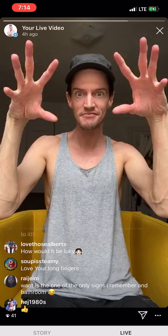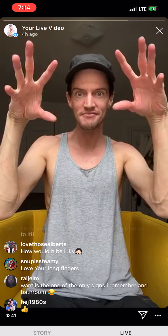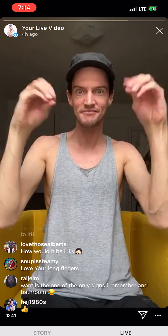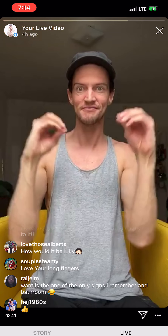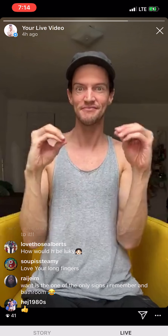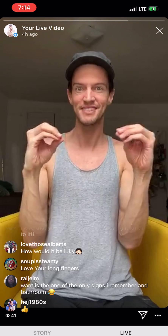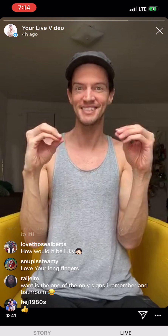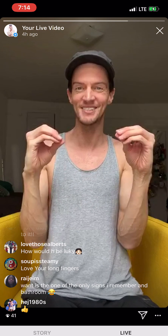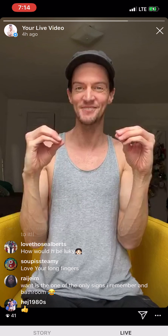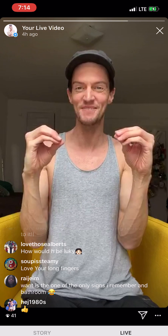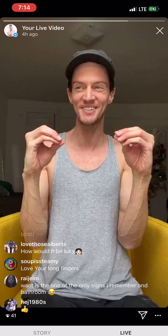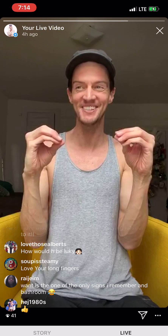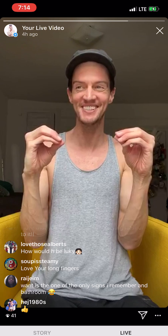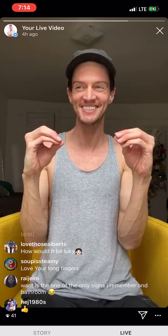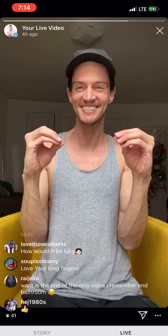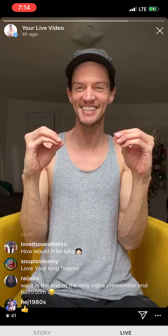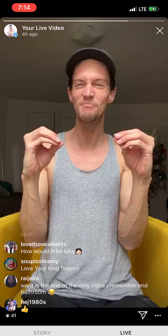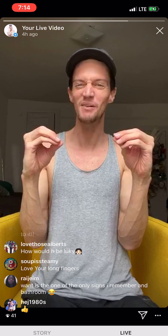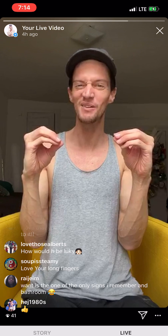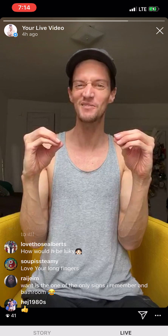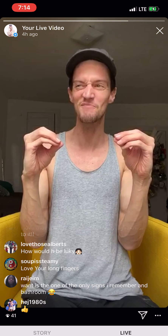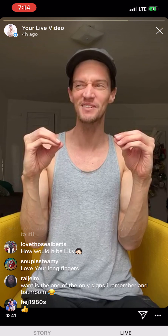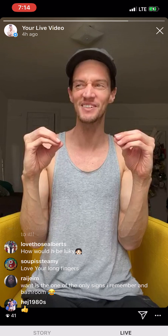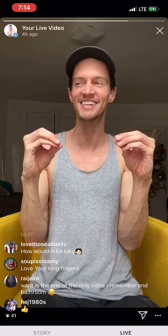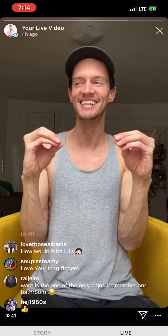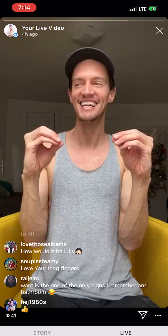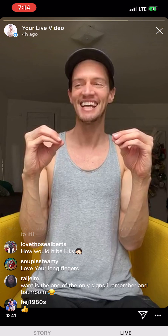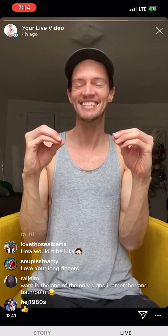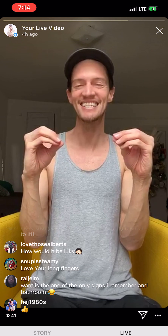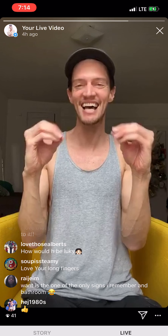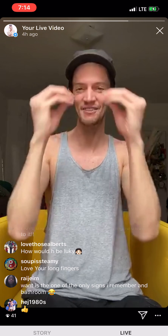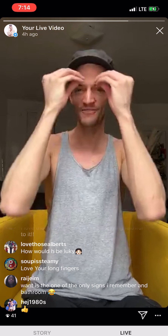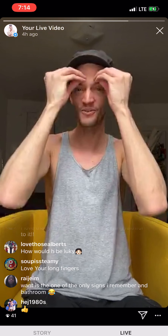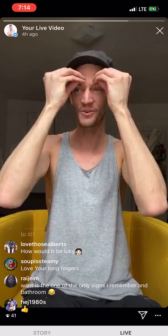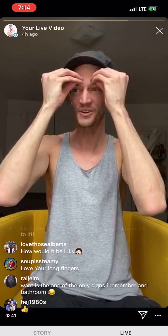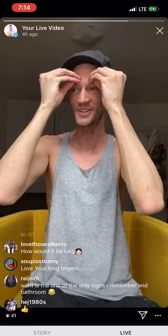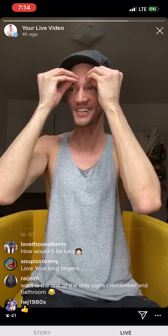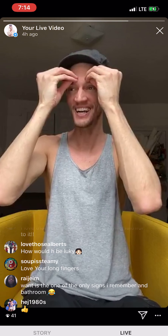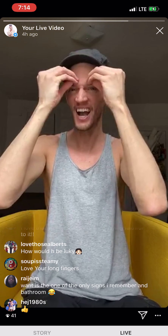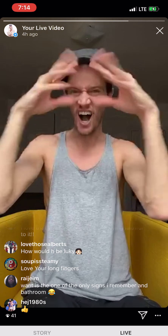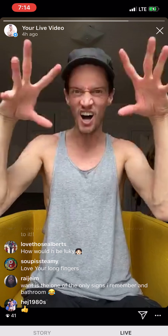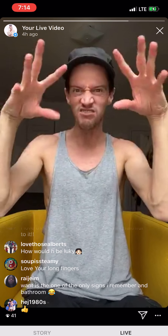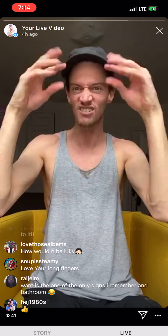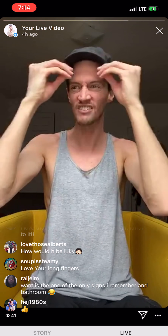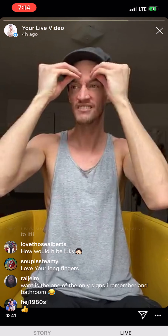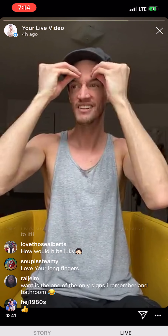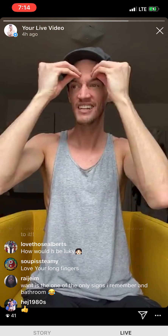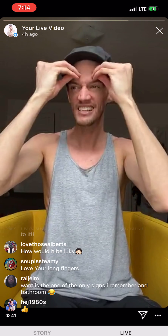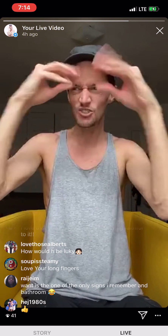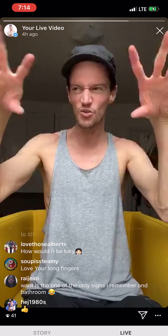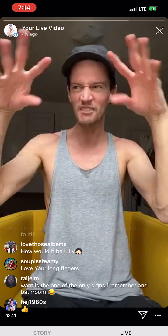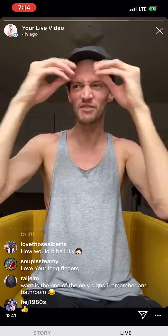Does it look familiar? It probably looks familiar. It's a sign for awful, dreadful,